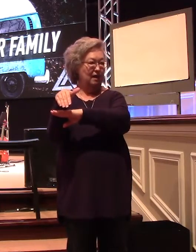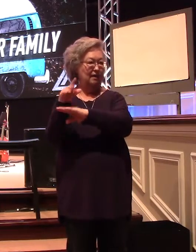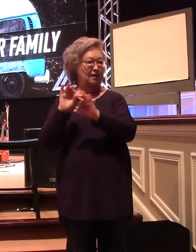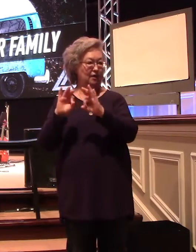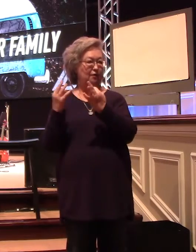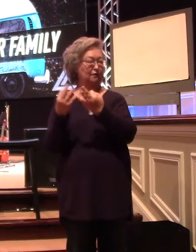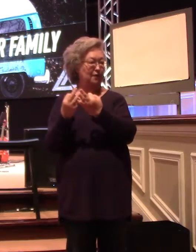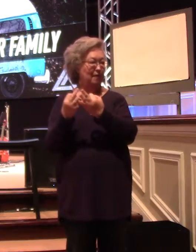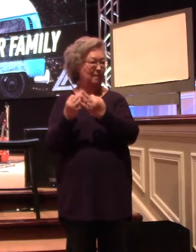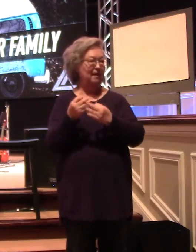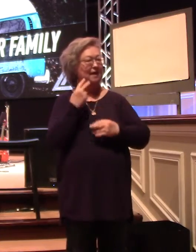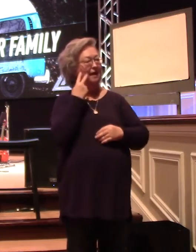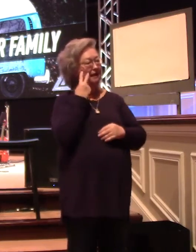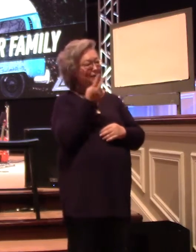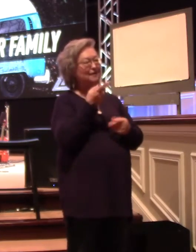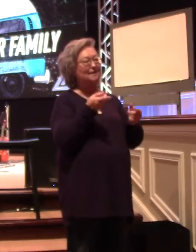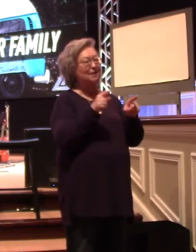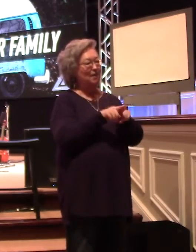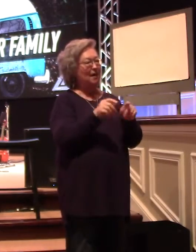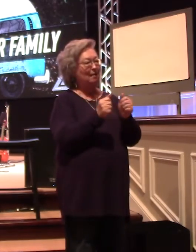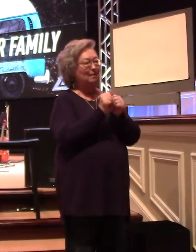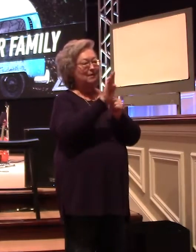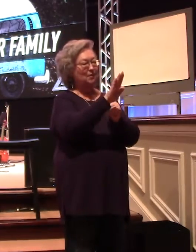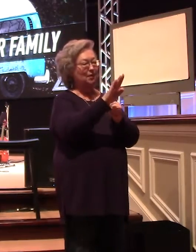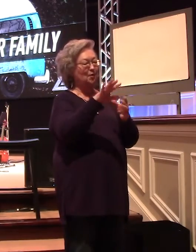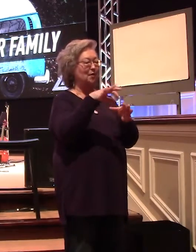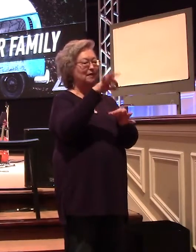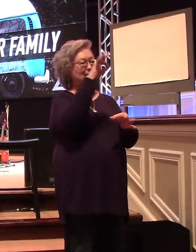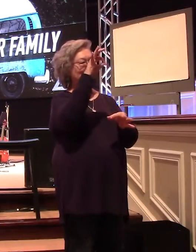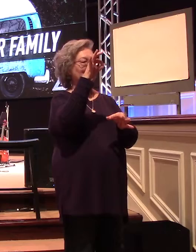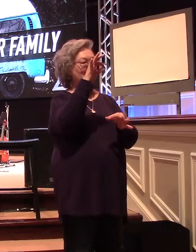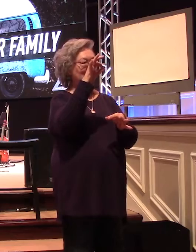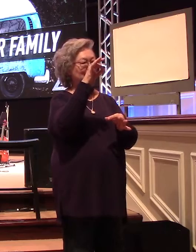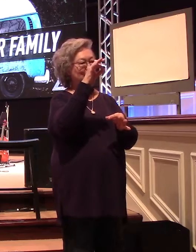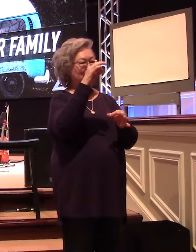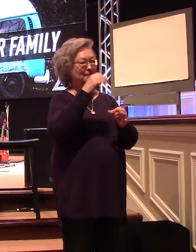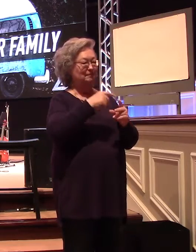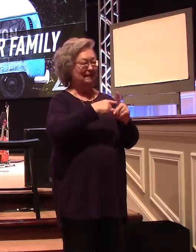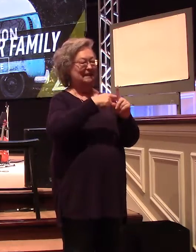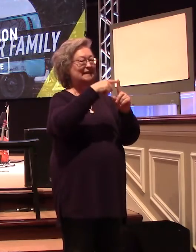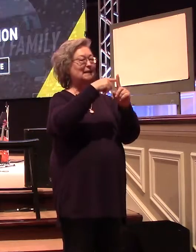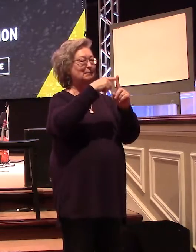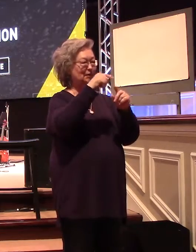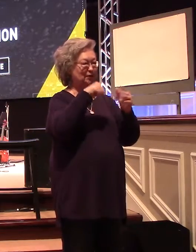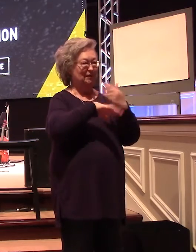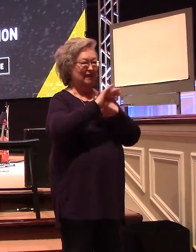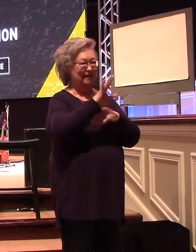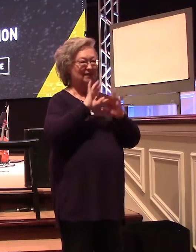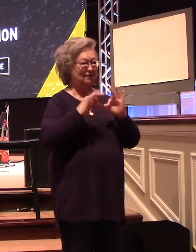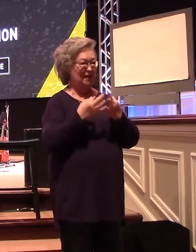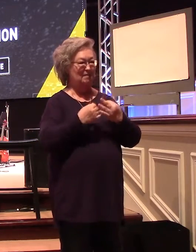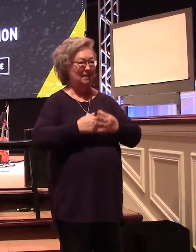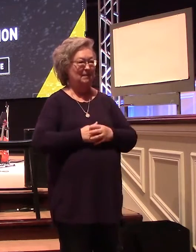temperature of our home. Let's have a word of prayer, and we'll move on with the rest of the service.